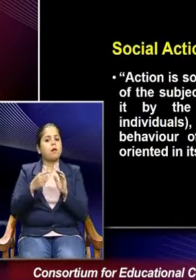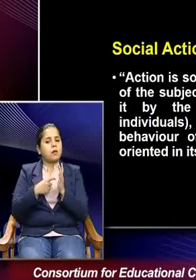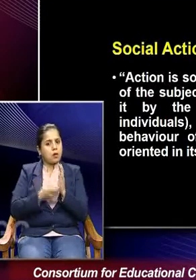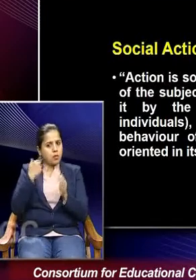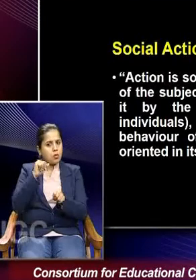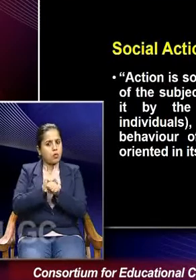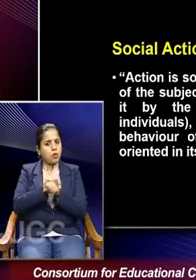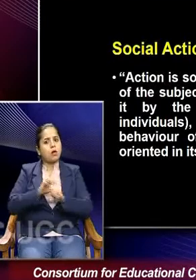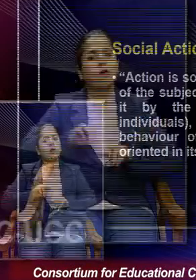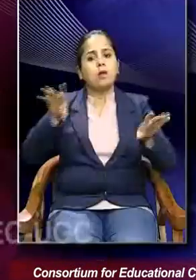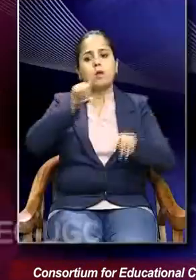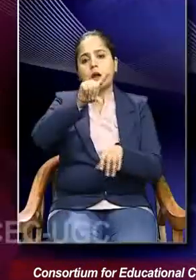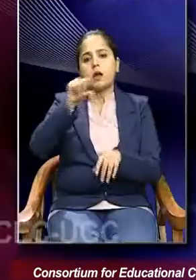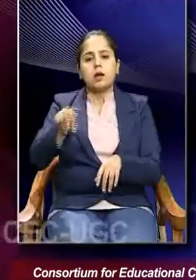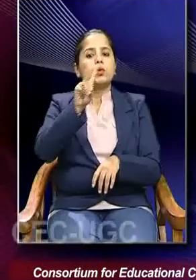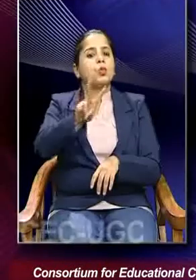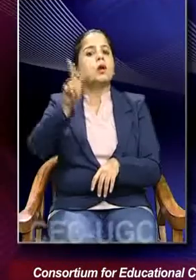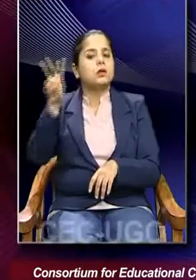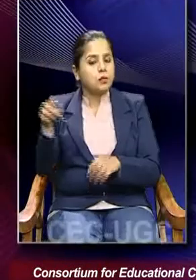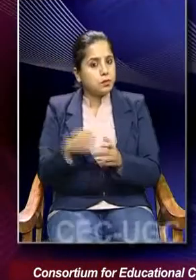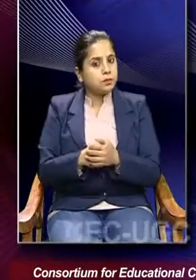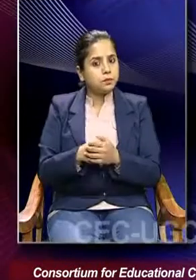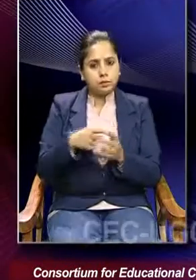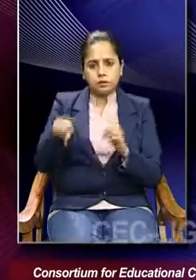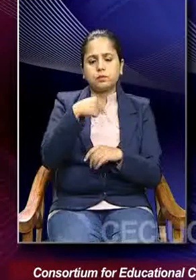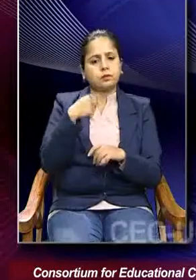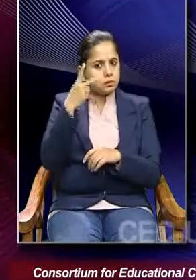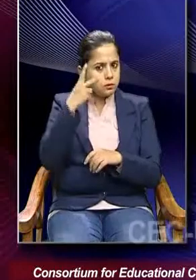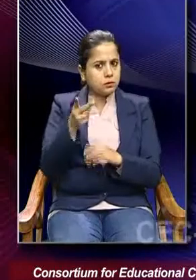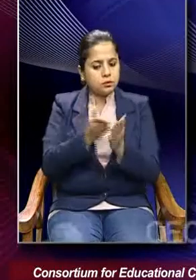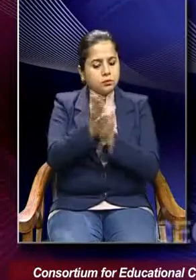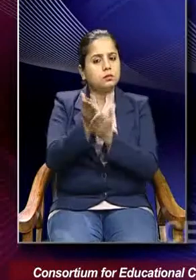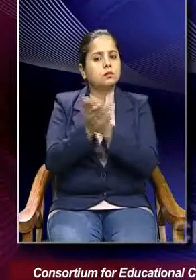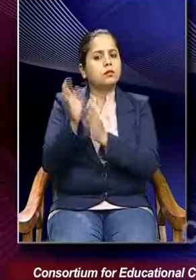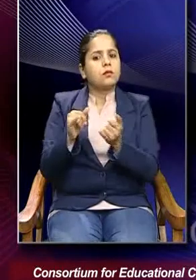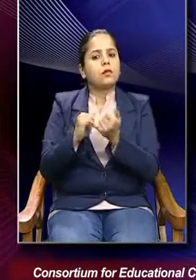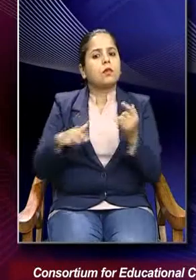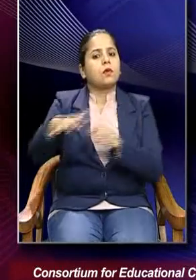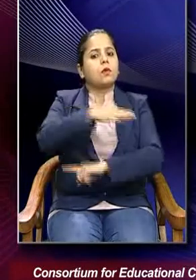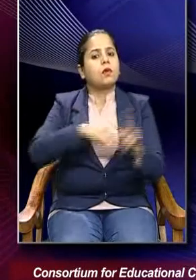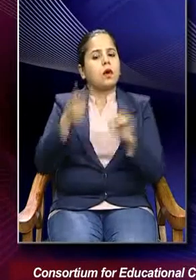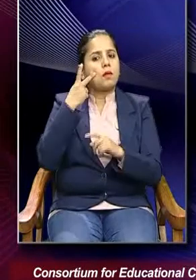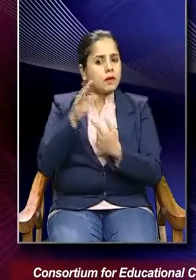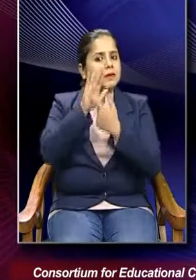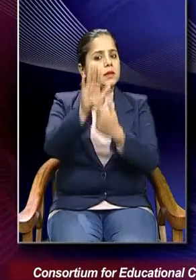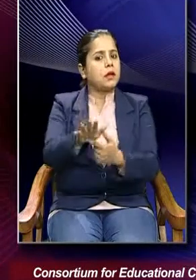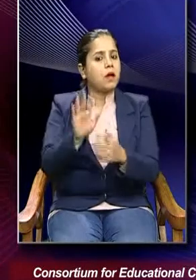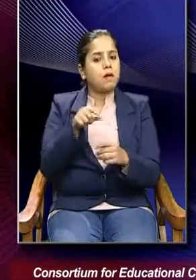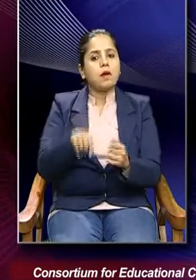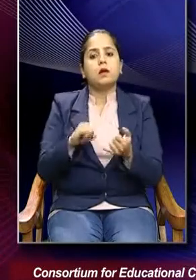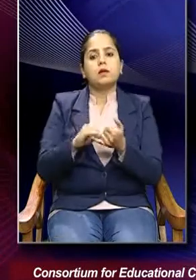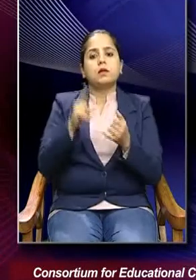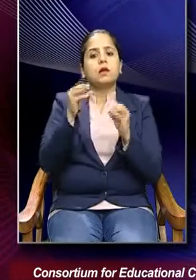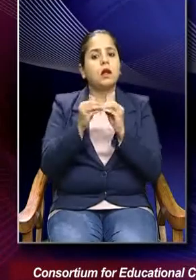in 1922. And here we see the methodology of sociology that's coming out. The subject matter